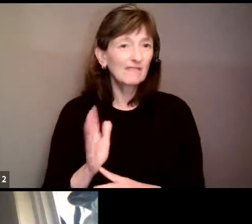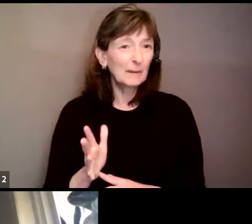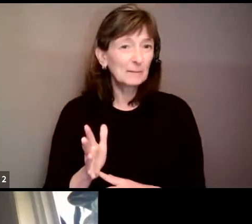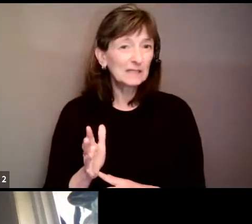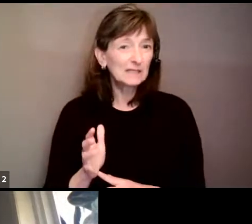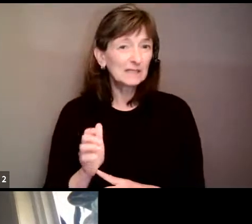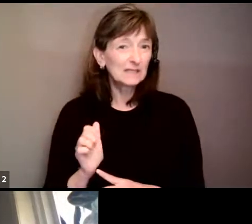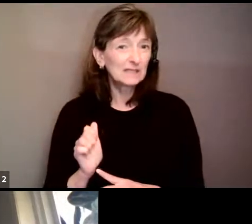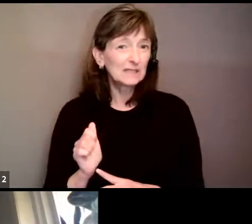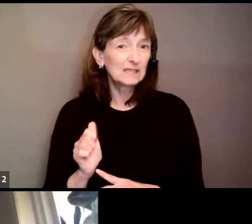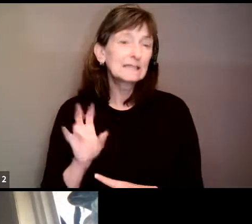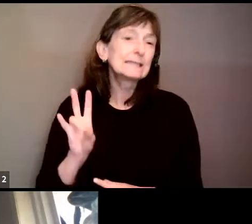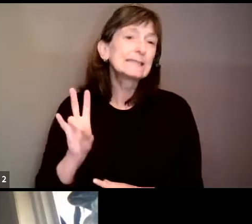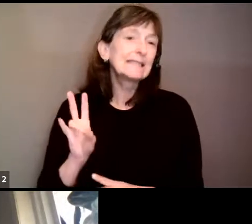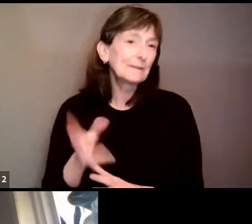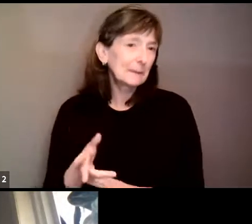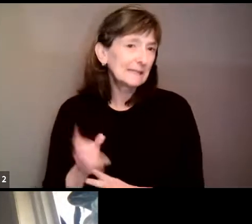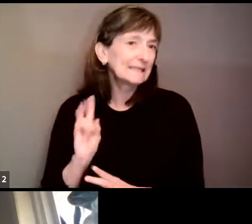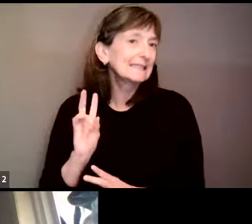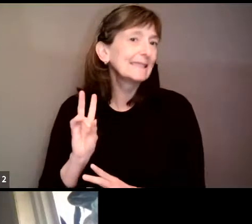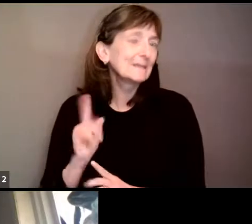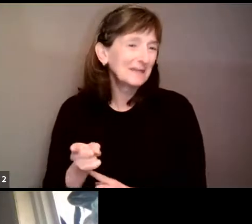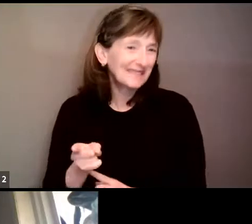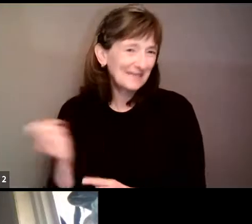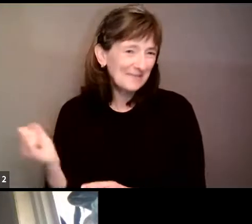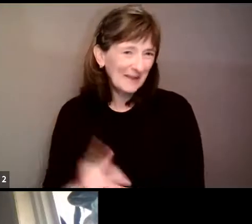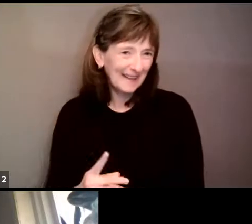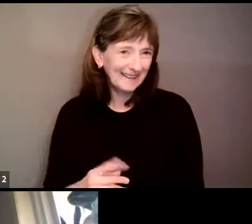5 to 10 minutes, probably 7 minutes. Let's say 7.